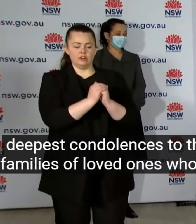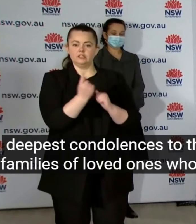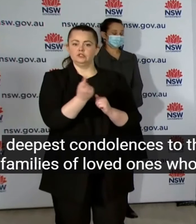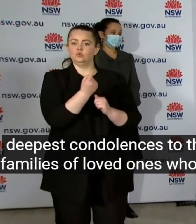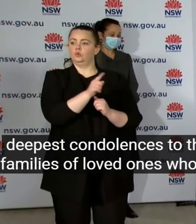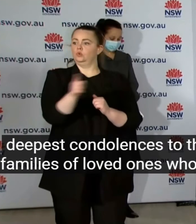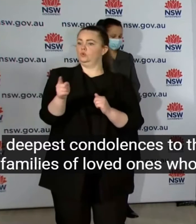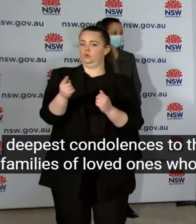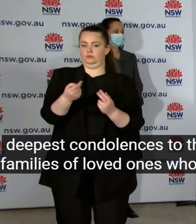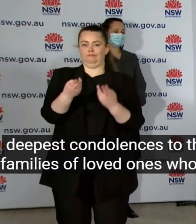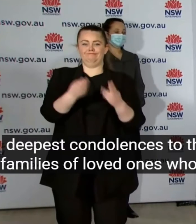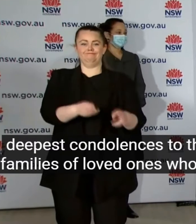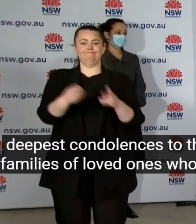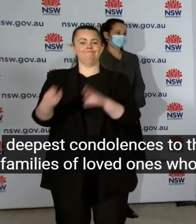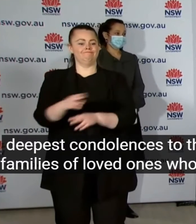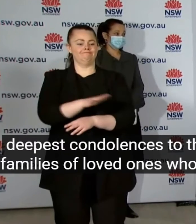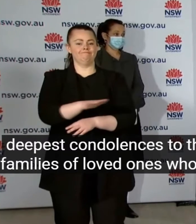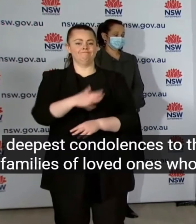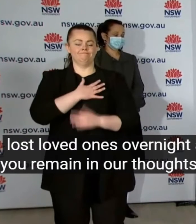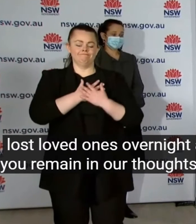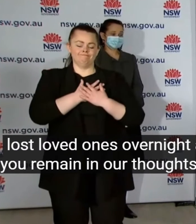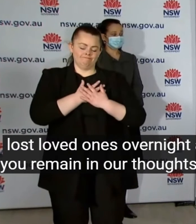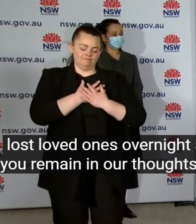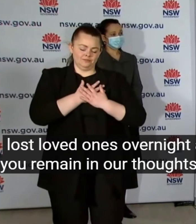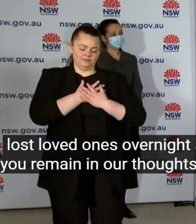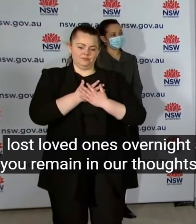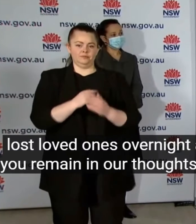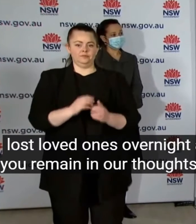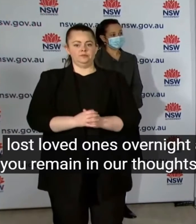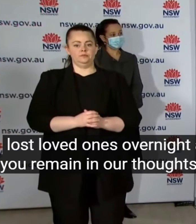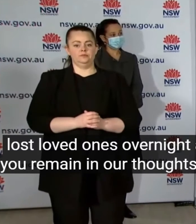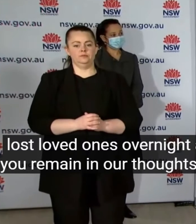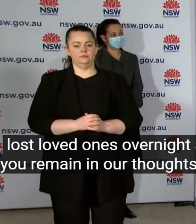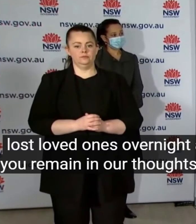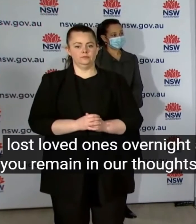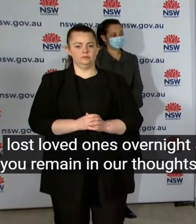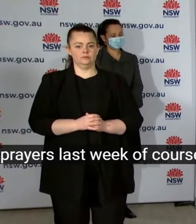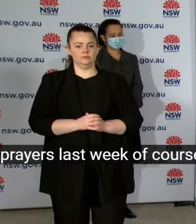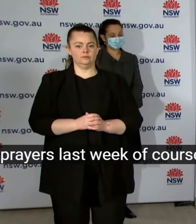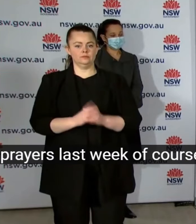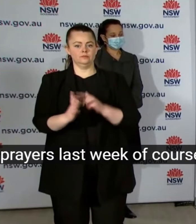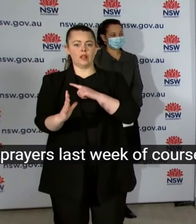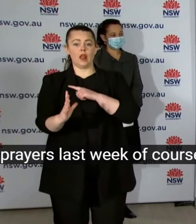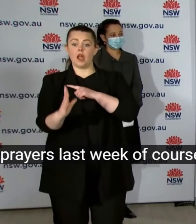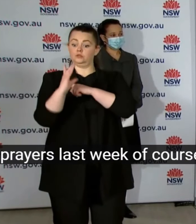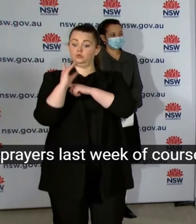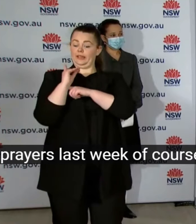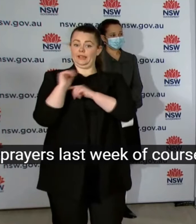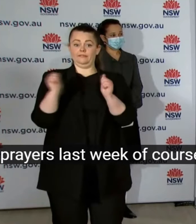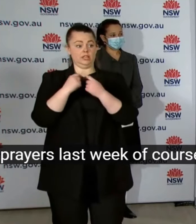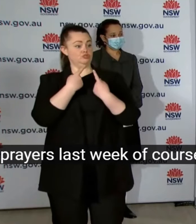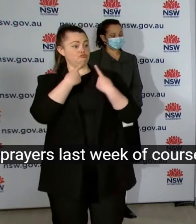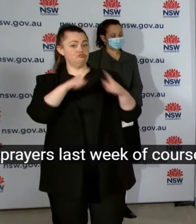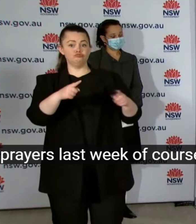ones overnight, and you remain in our thoughts and prayers. Last week, of course, we made announcements about